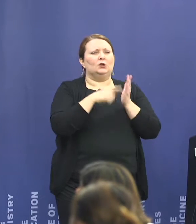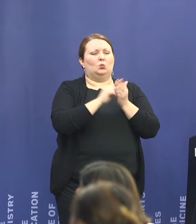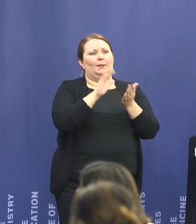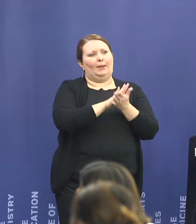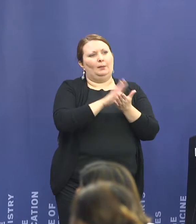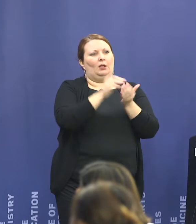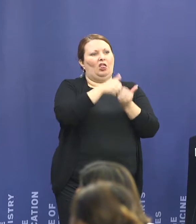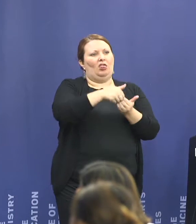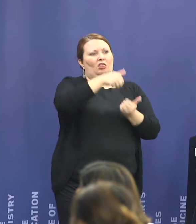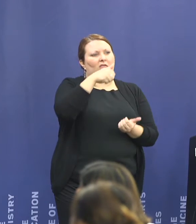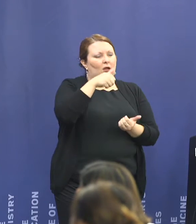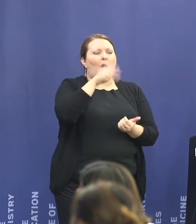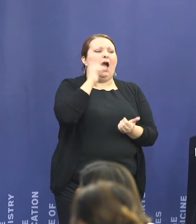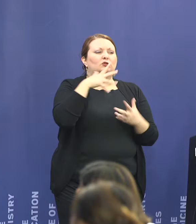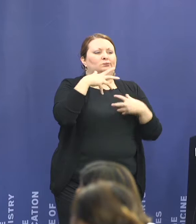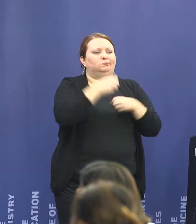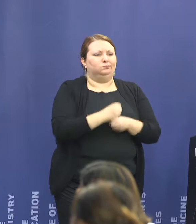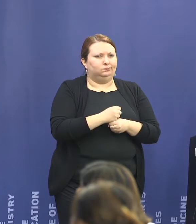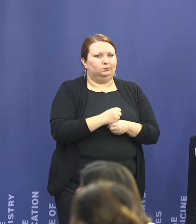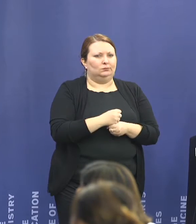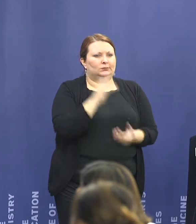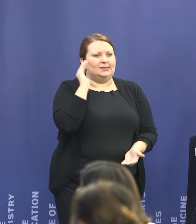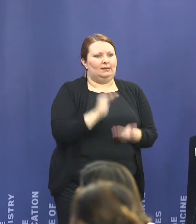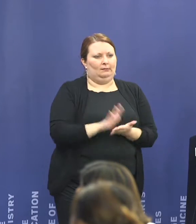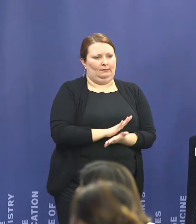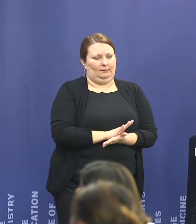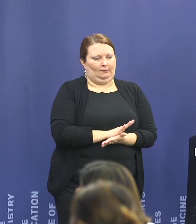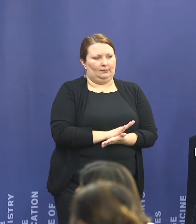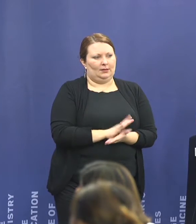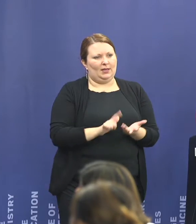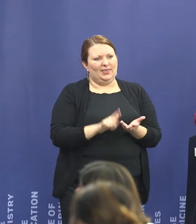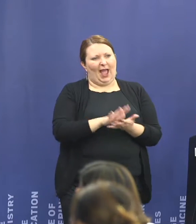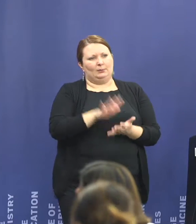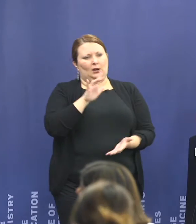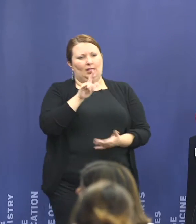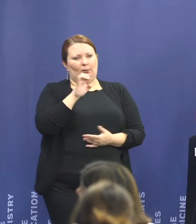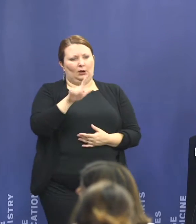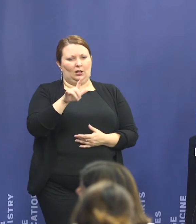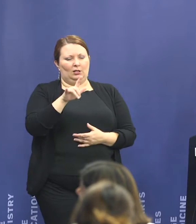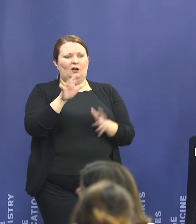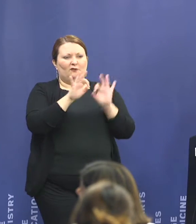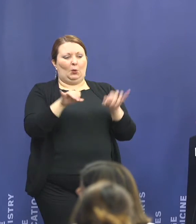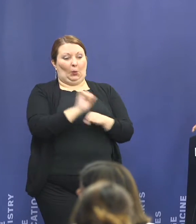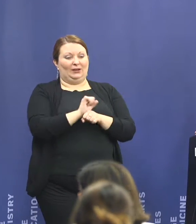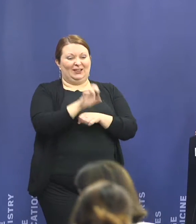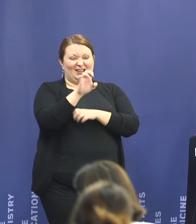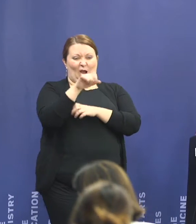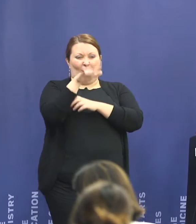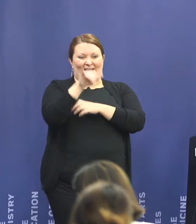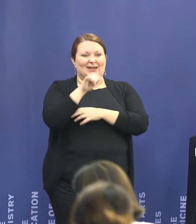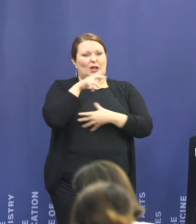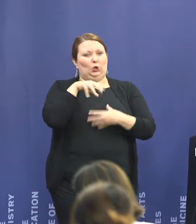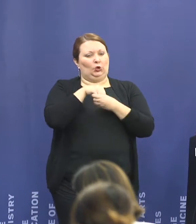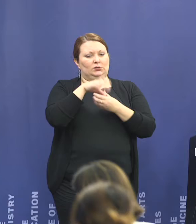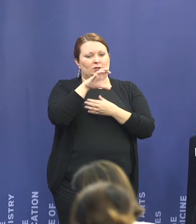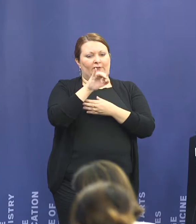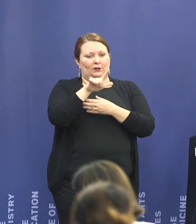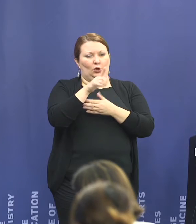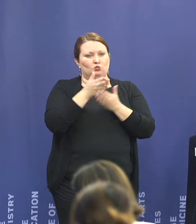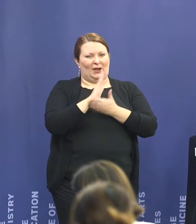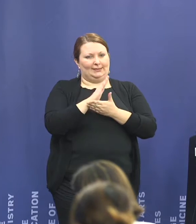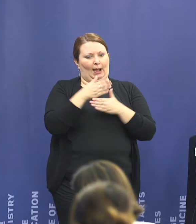have to streamline. The abstract liberal frame of equity doesn't include civil rights outcomes at